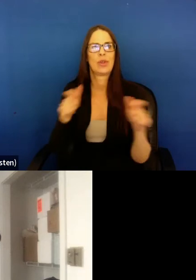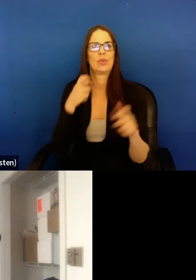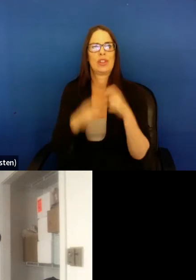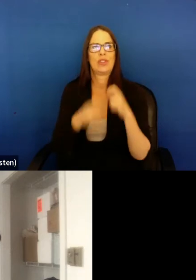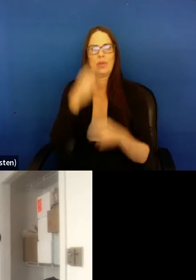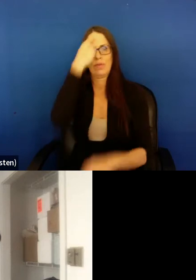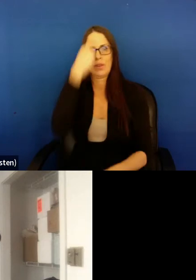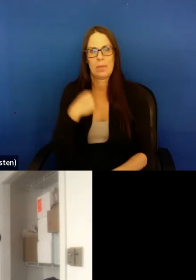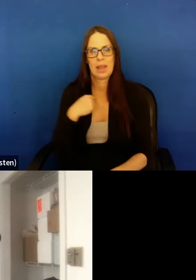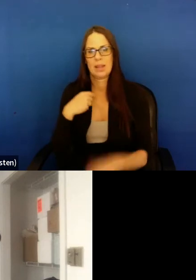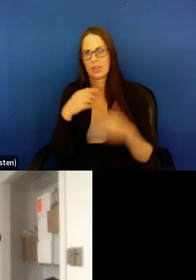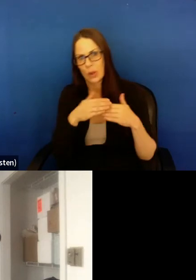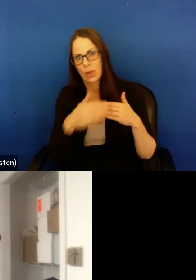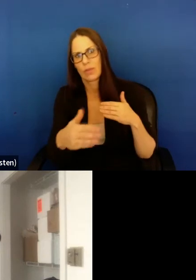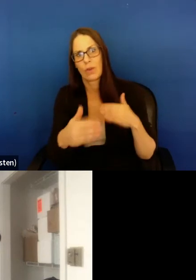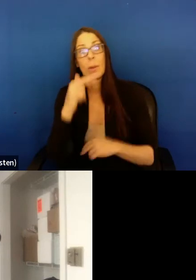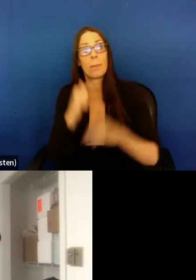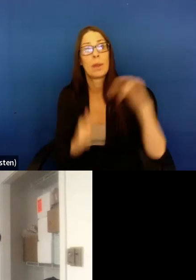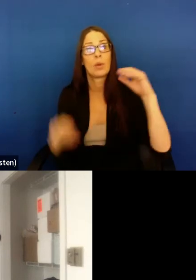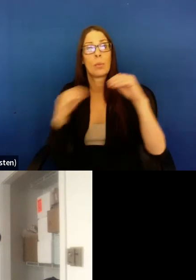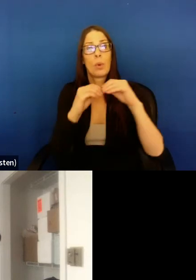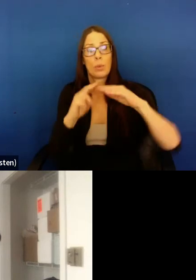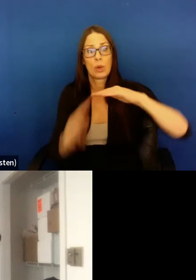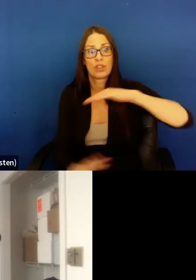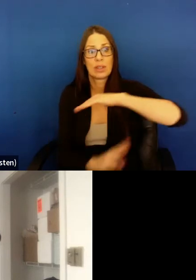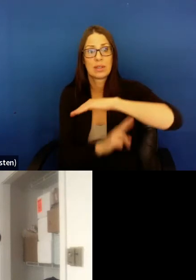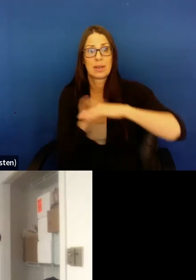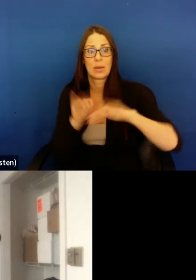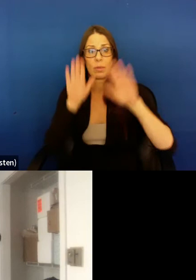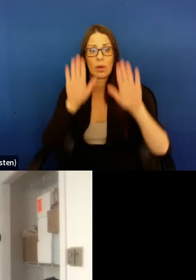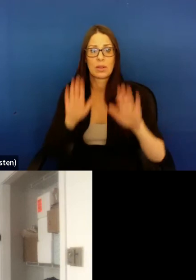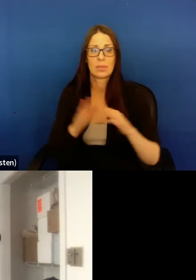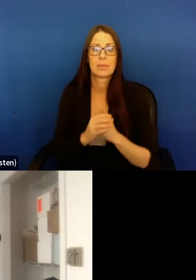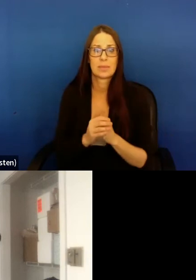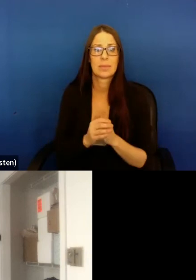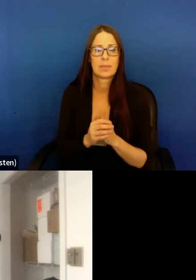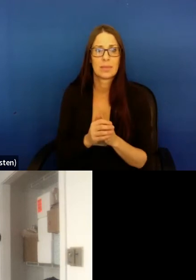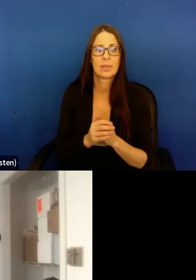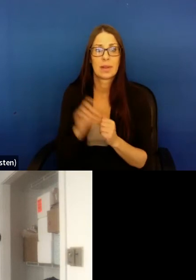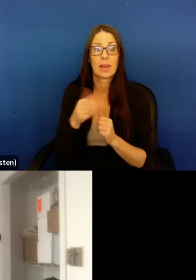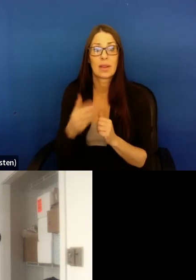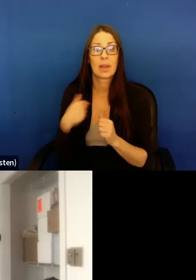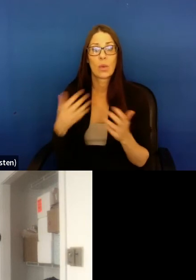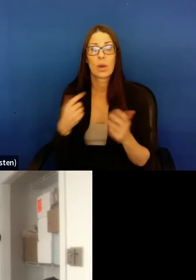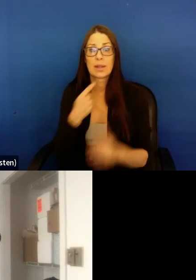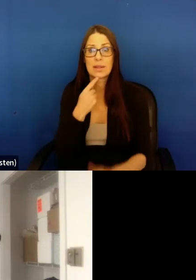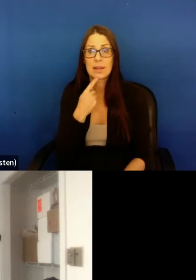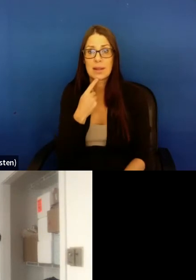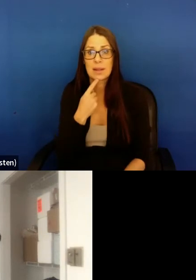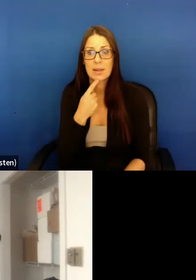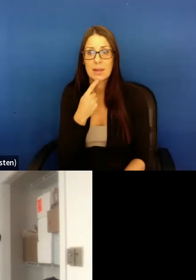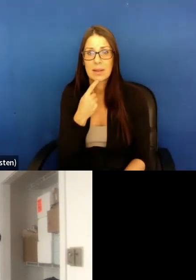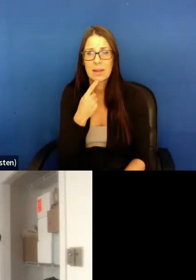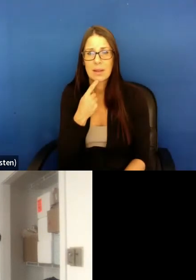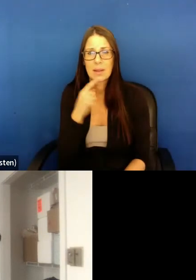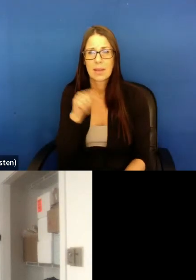going forward, if there were more bridges, that would be awesome. And the other thing I wanted to say is, and this accounts for or applies